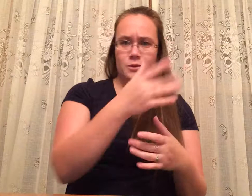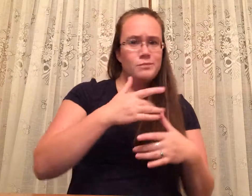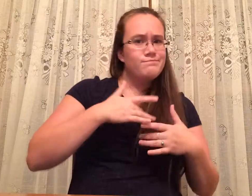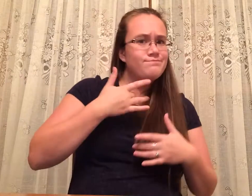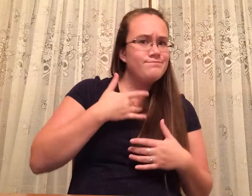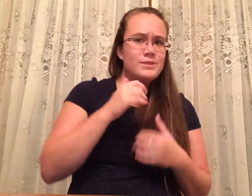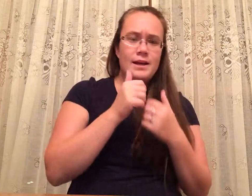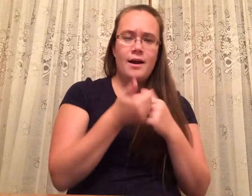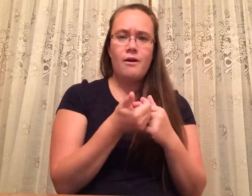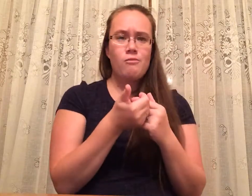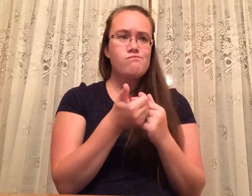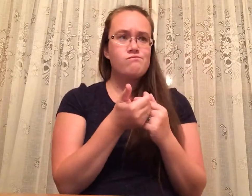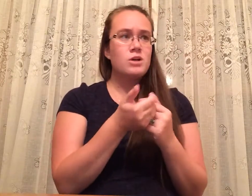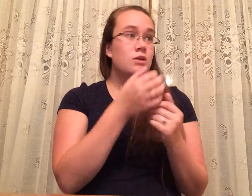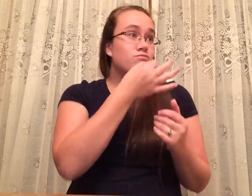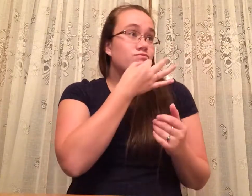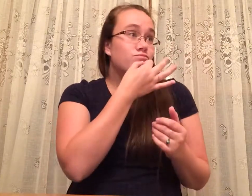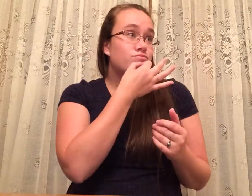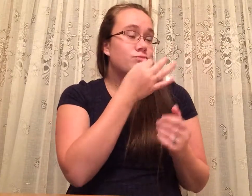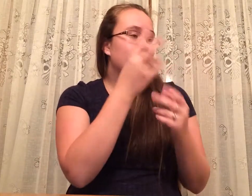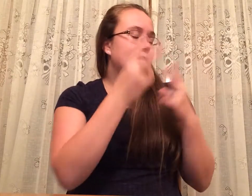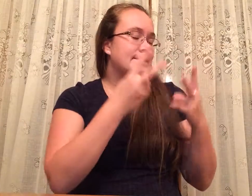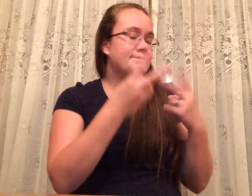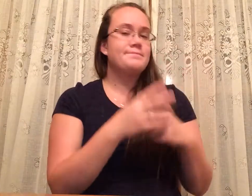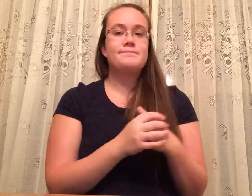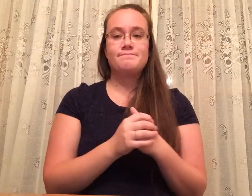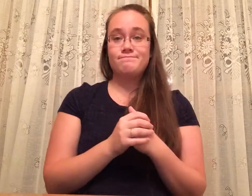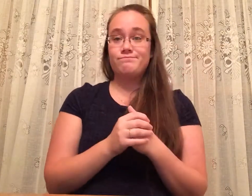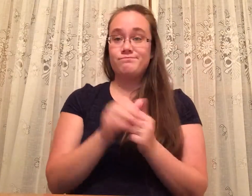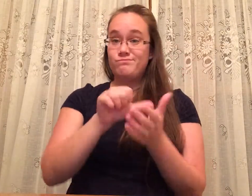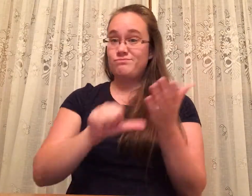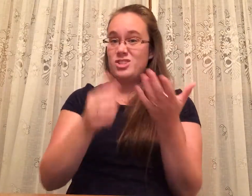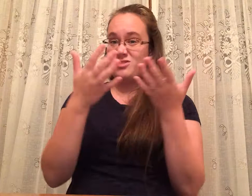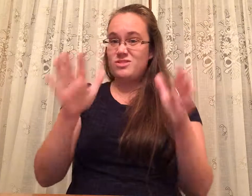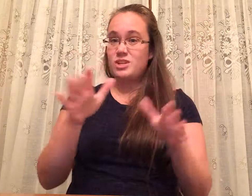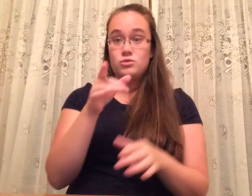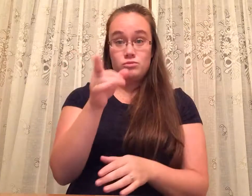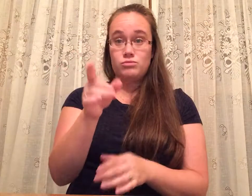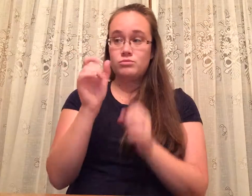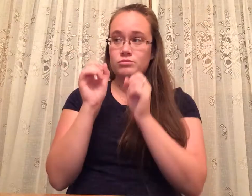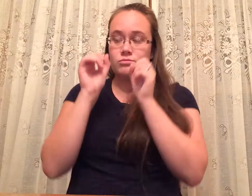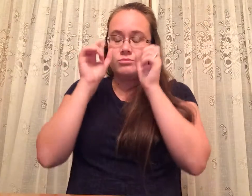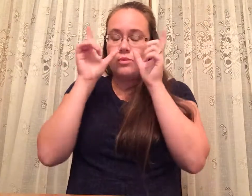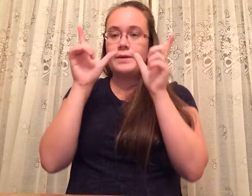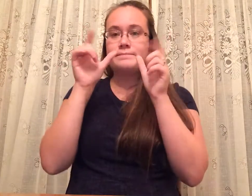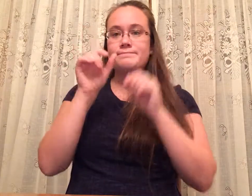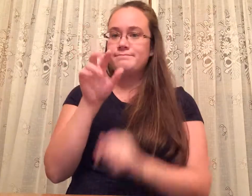let them know how soon they may see you. After your procedure, you will wake up in recovery. Generally, you will remain